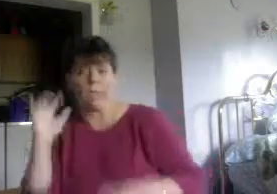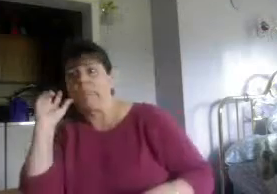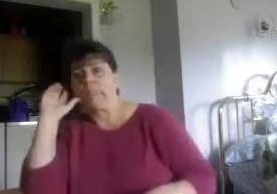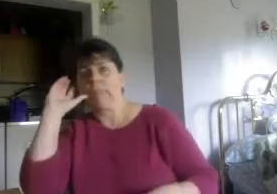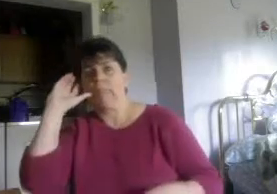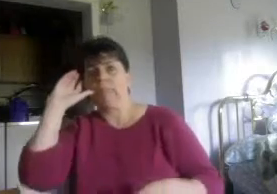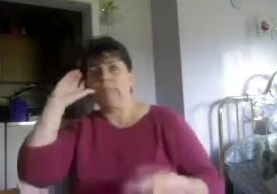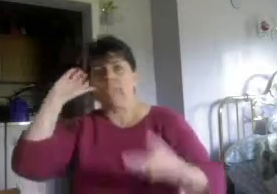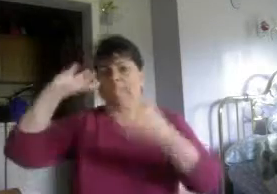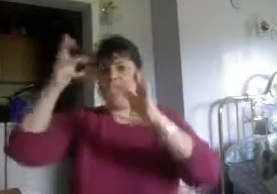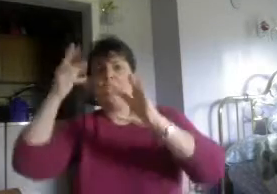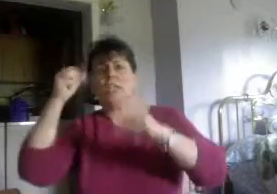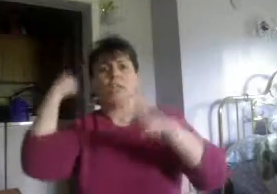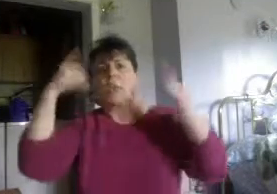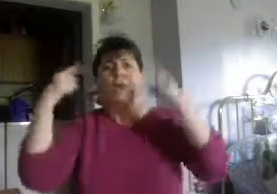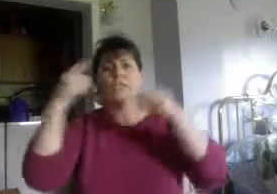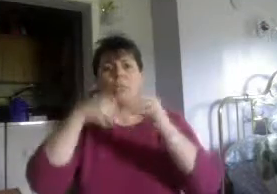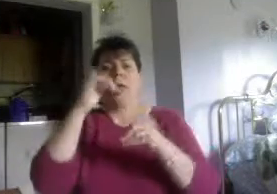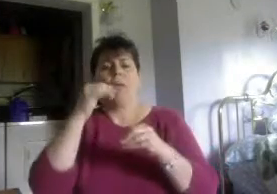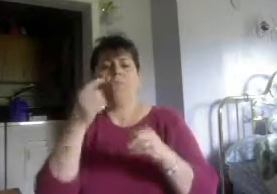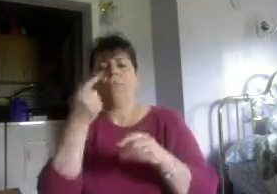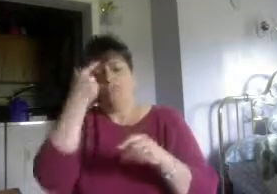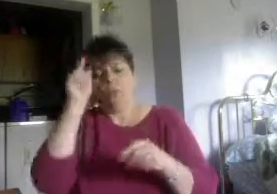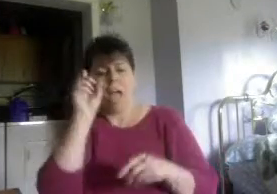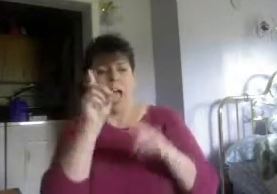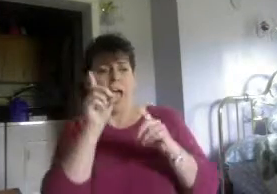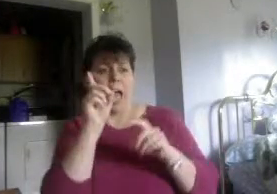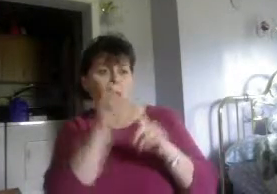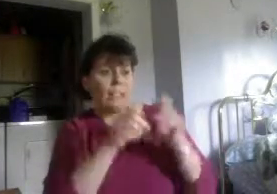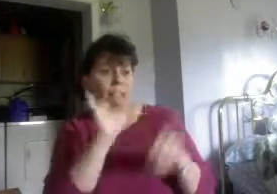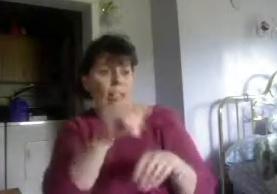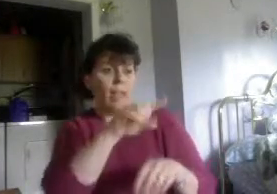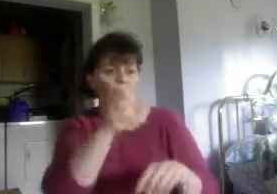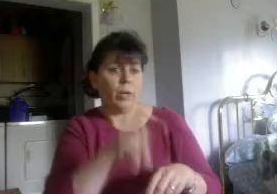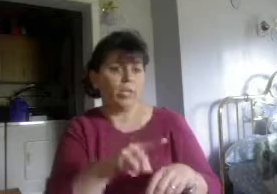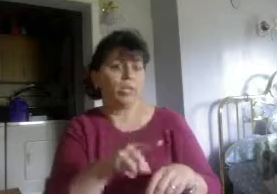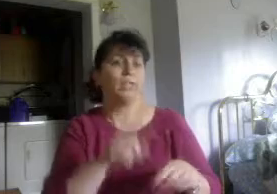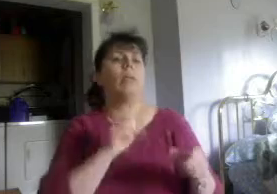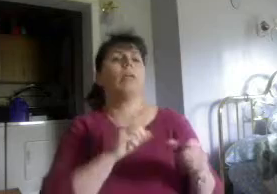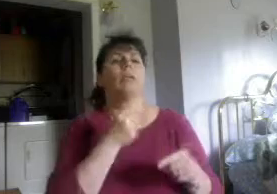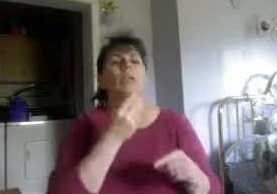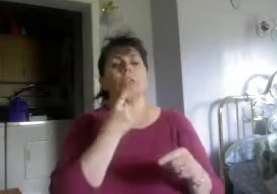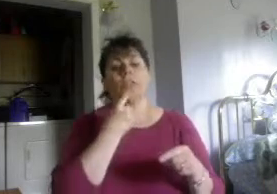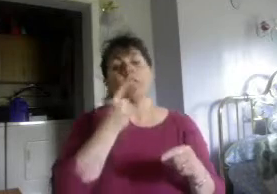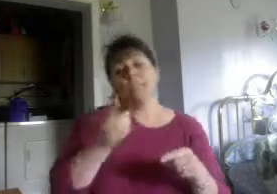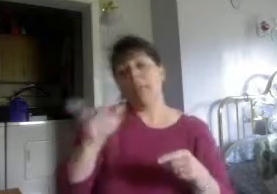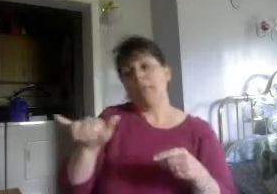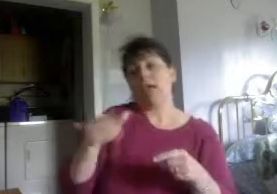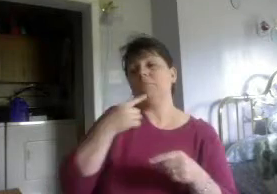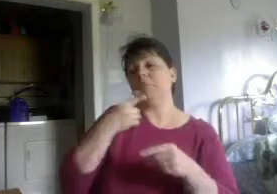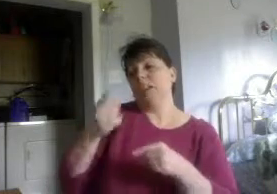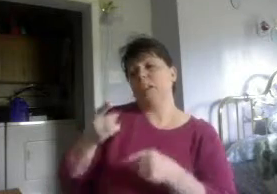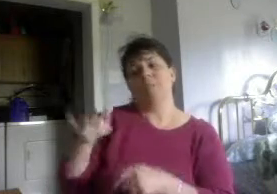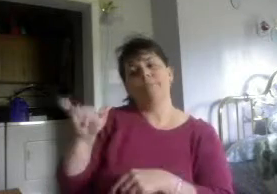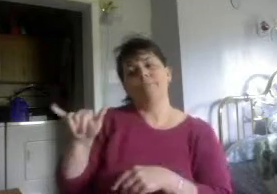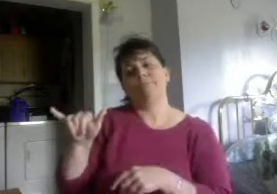can refuse to answer and tell them that how the question makes them feel. Throughout the discussion with the